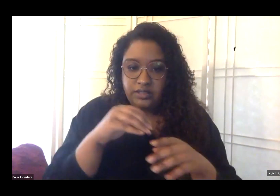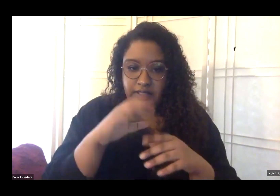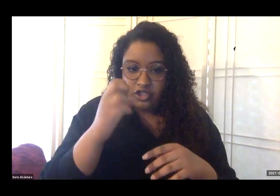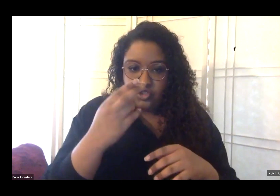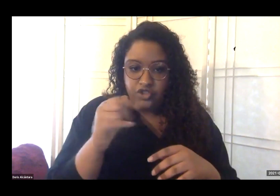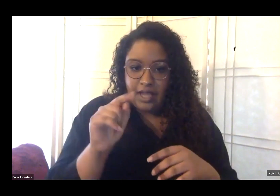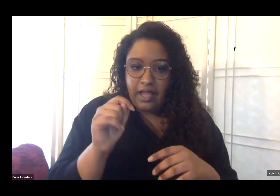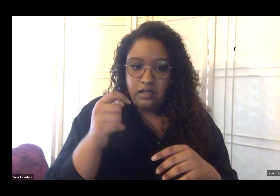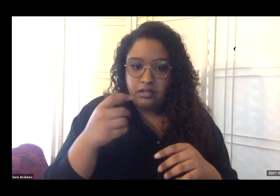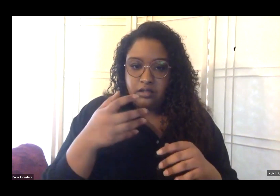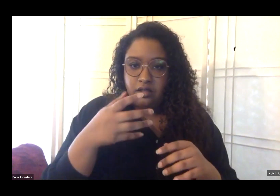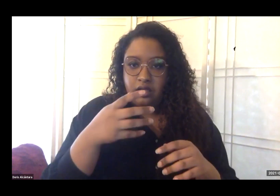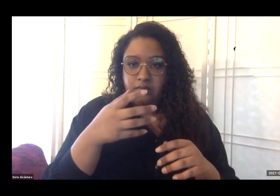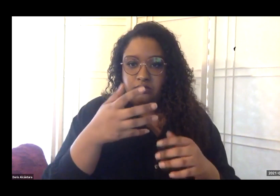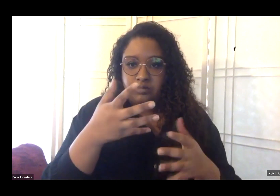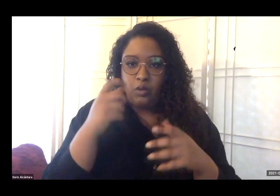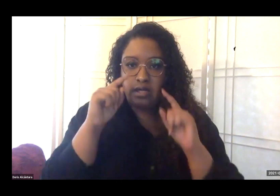Yeah, I saw a question in the chat.